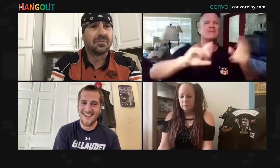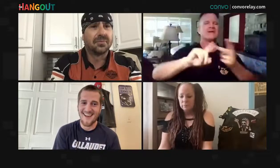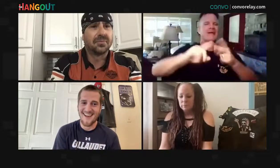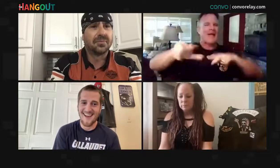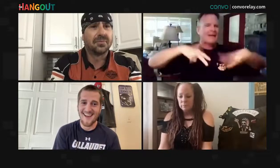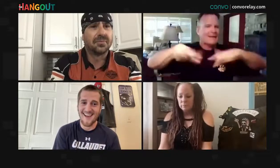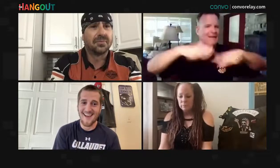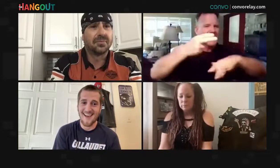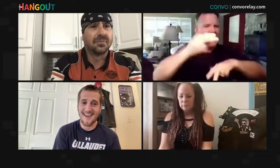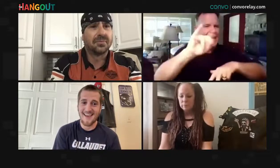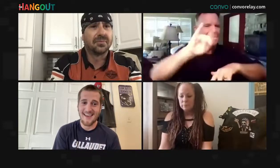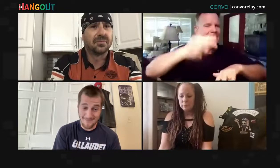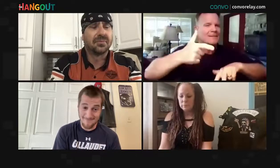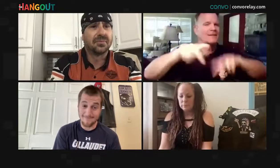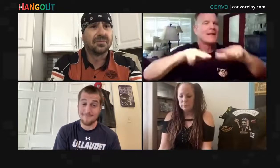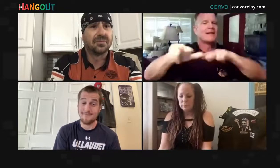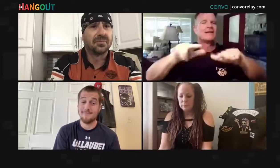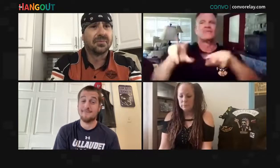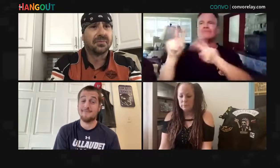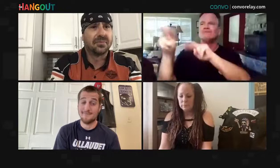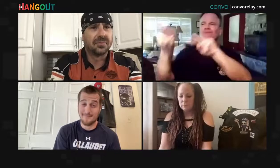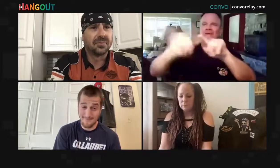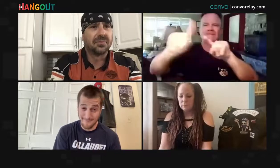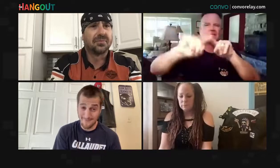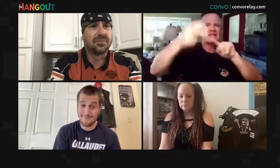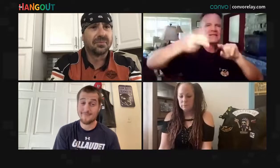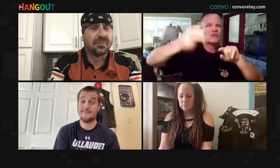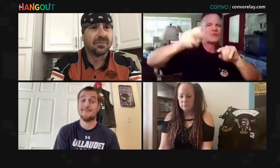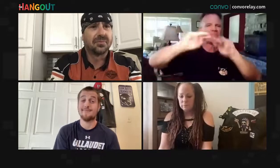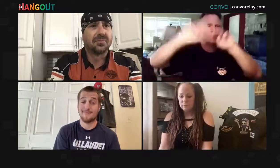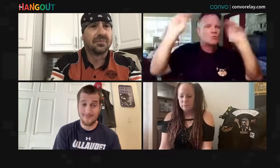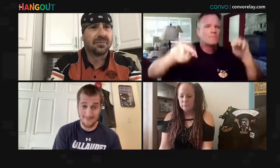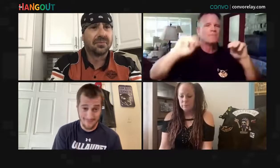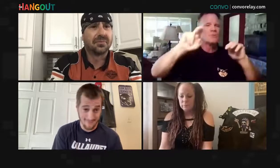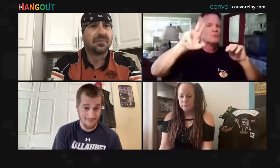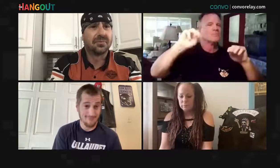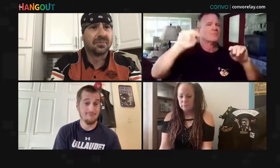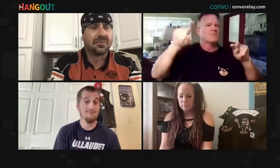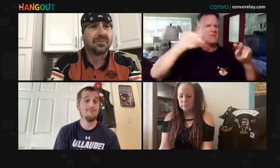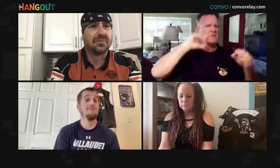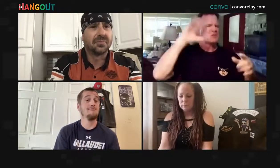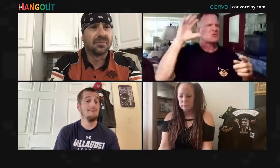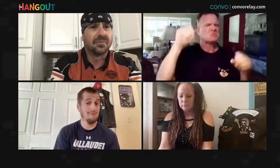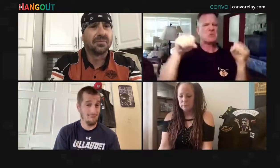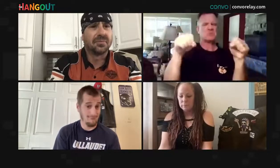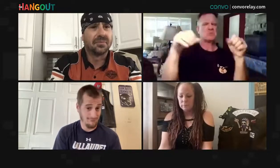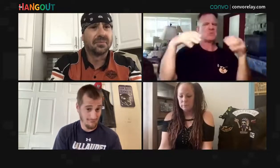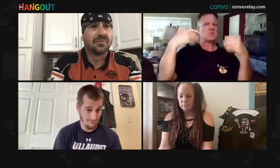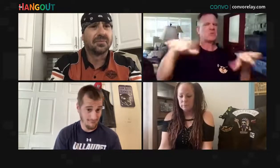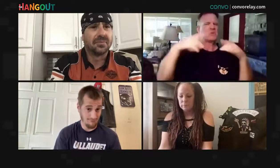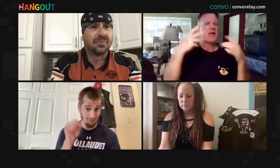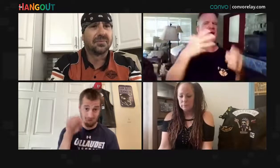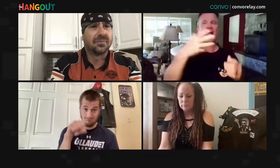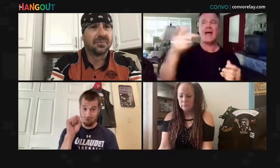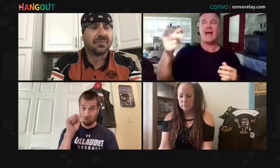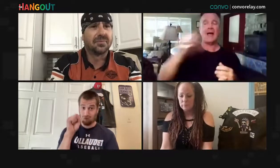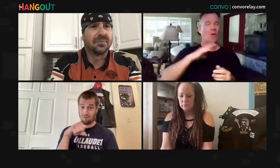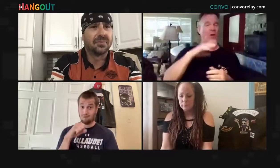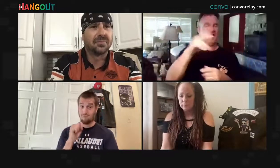Yes. You get to there's hiking involved, you're talking to your group, there's different museums on the road that you're able